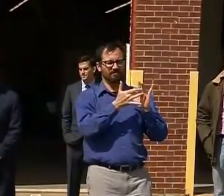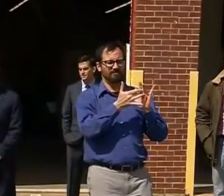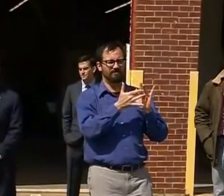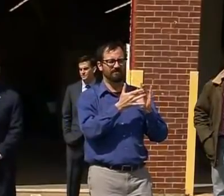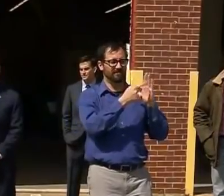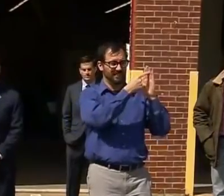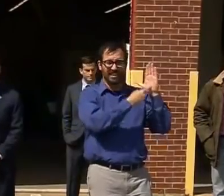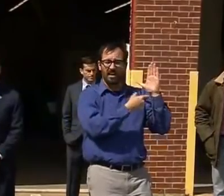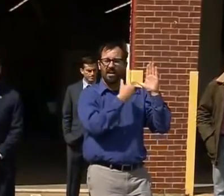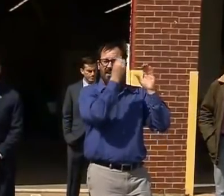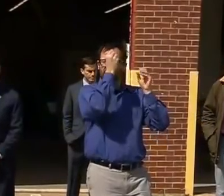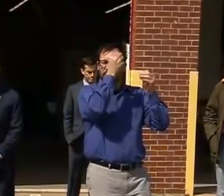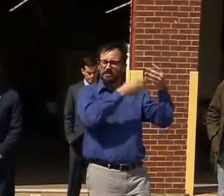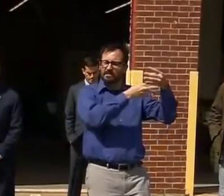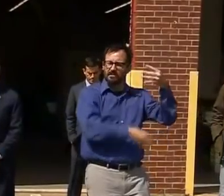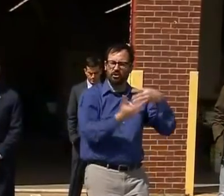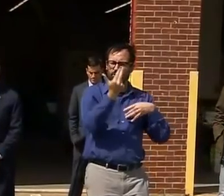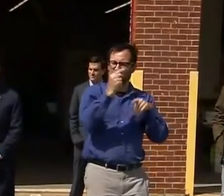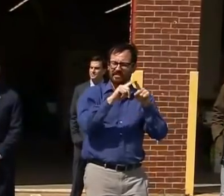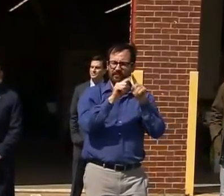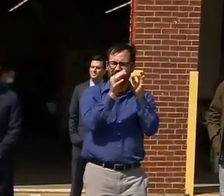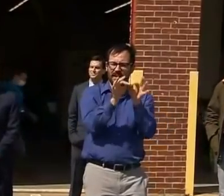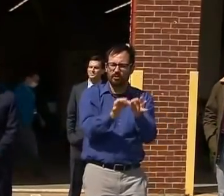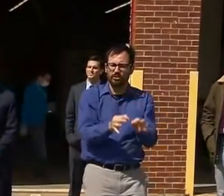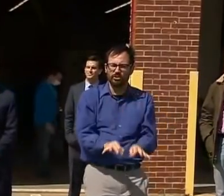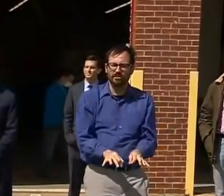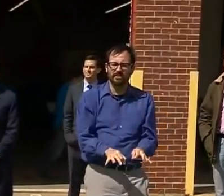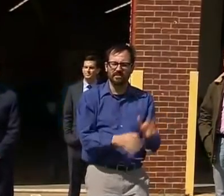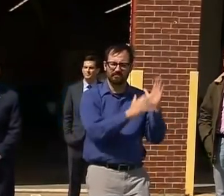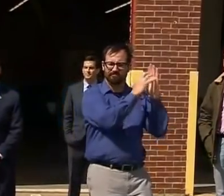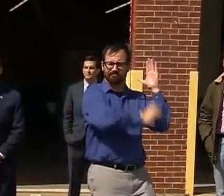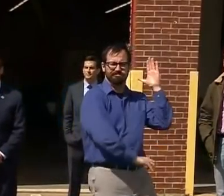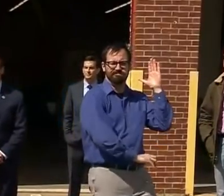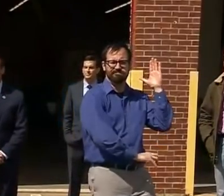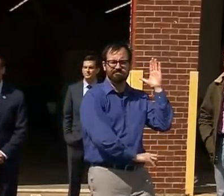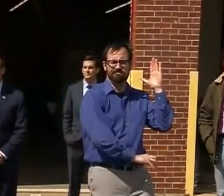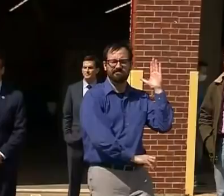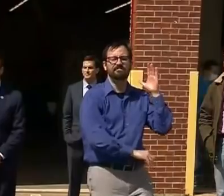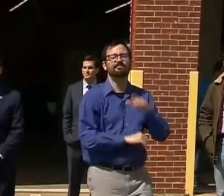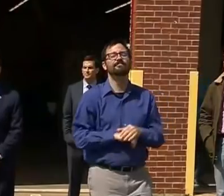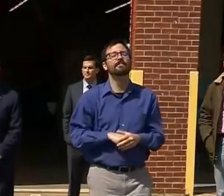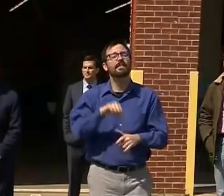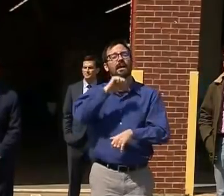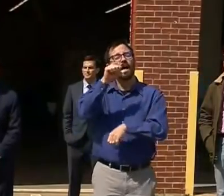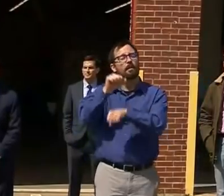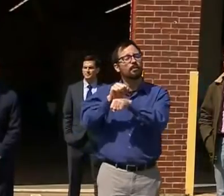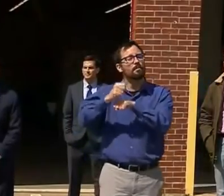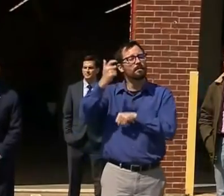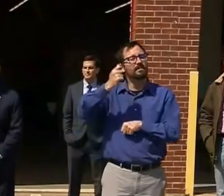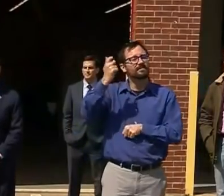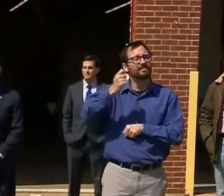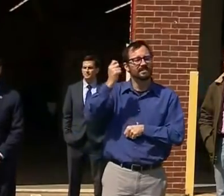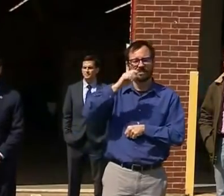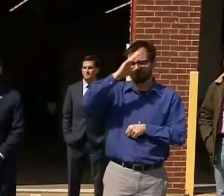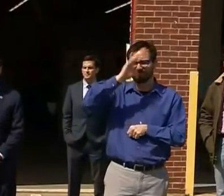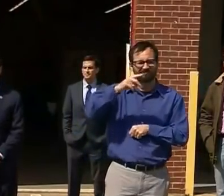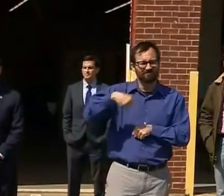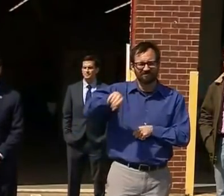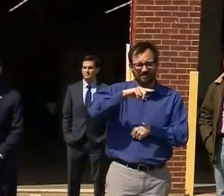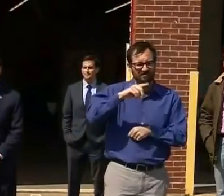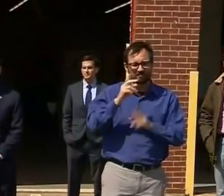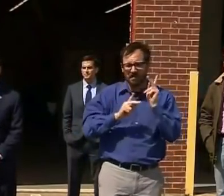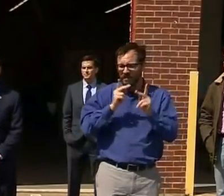unemployment assistance application process has been particularly challenging for non-English speakers because of the legacy